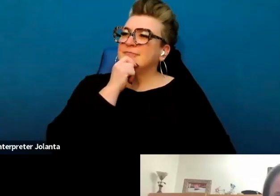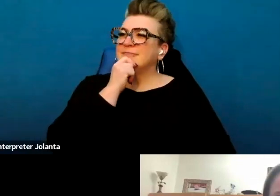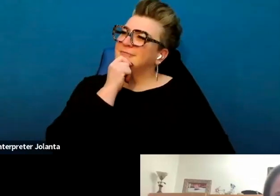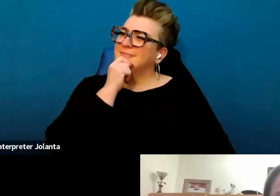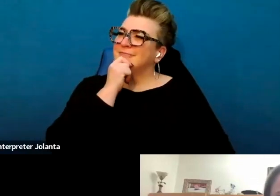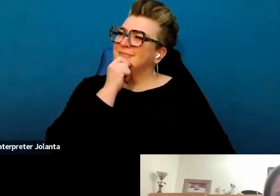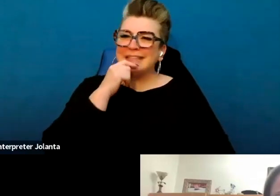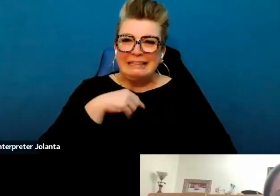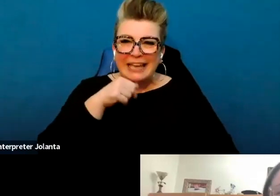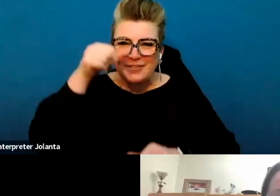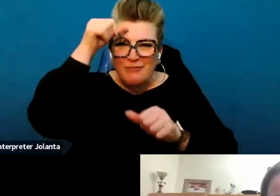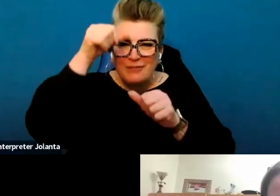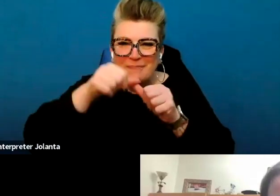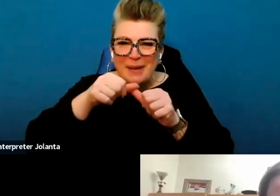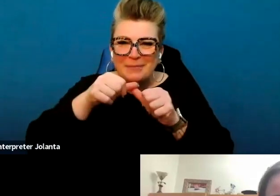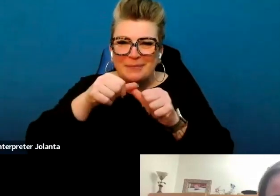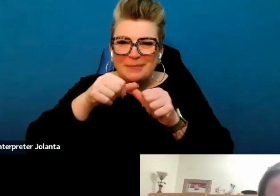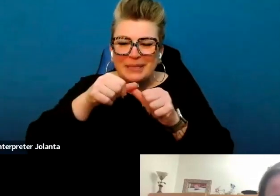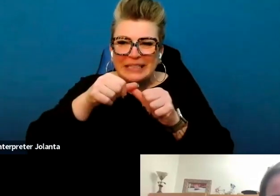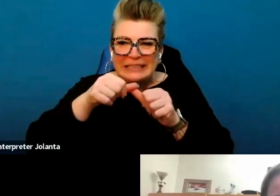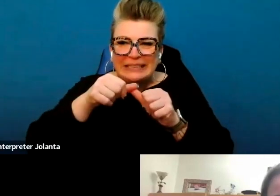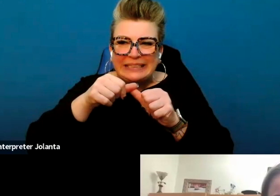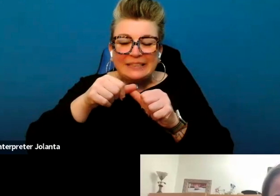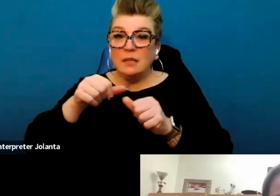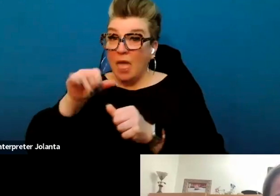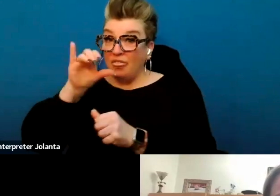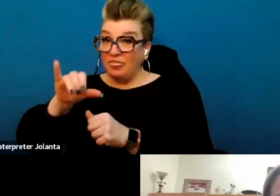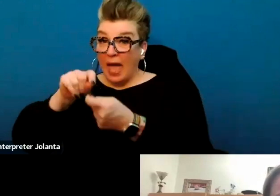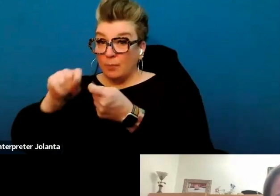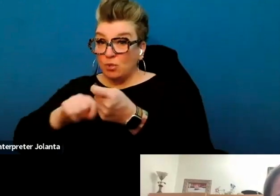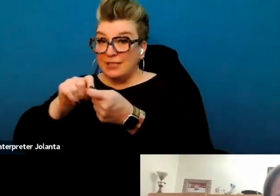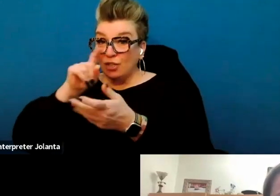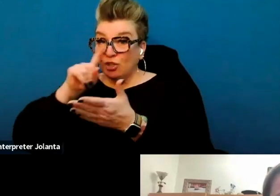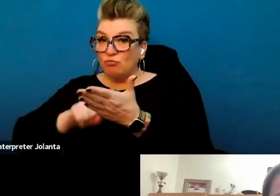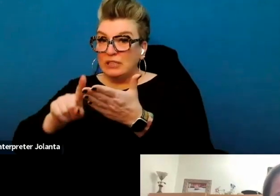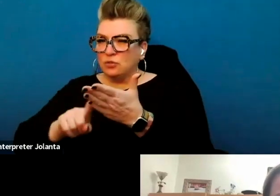I don't remember. Not in that study.